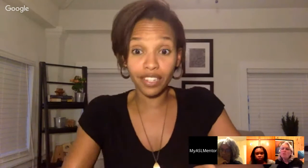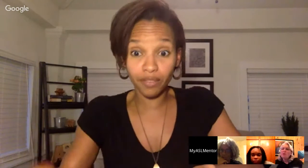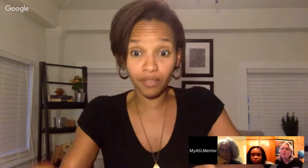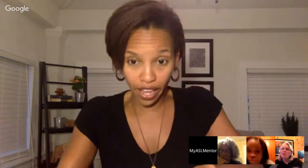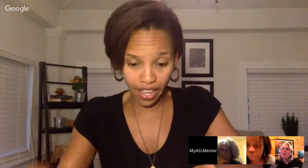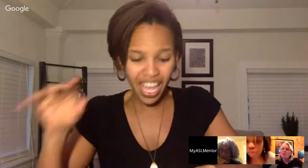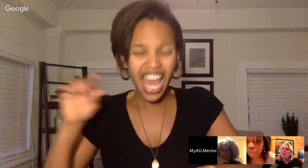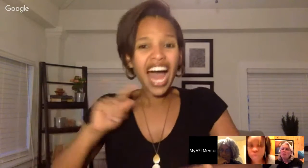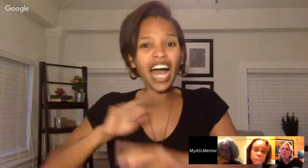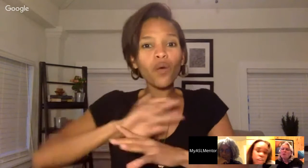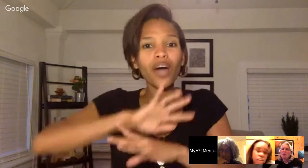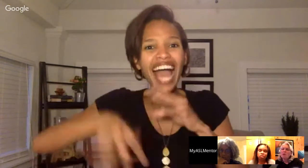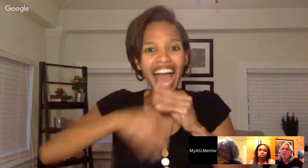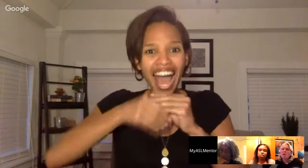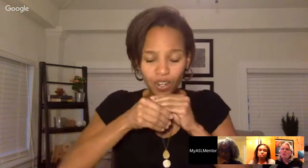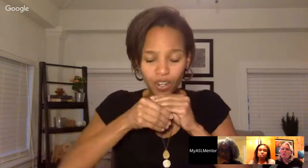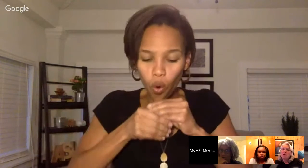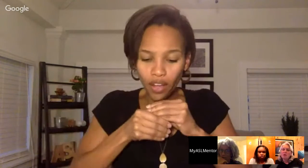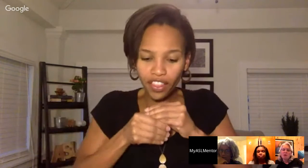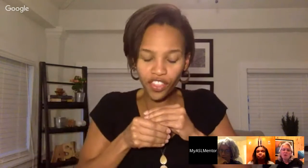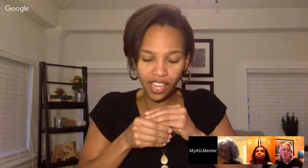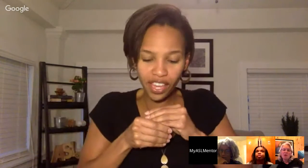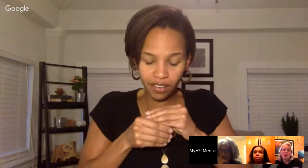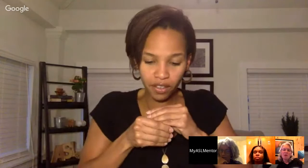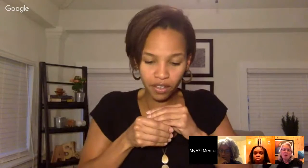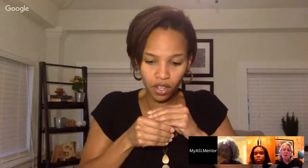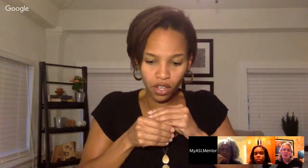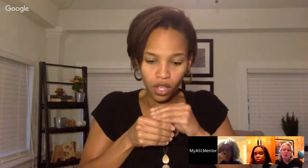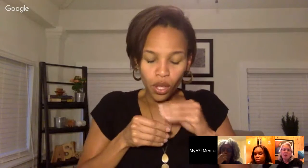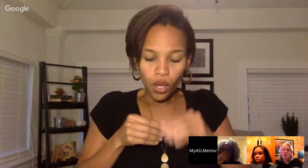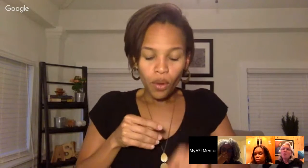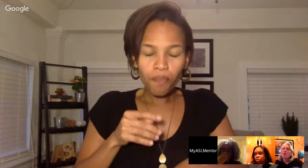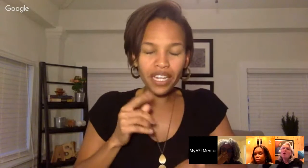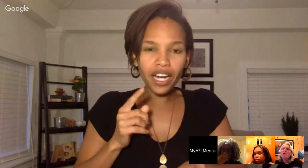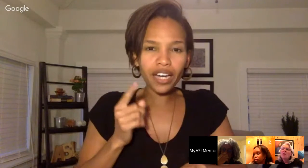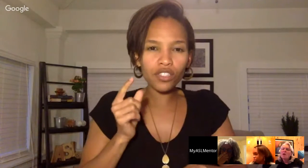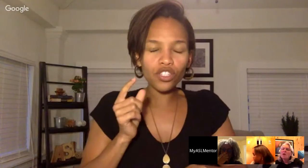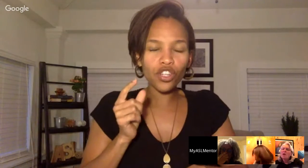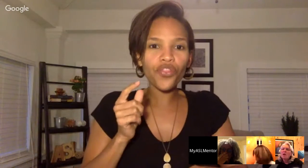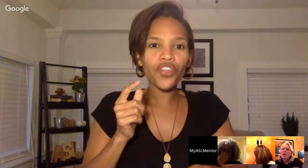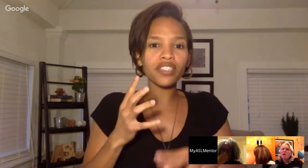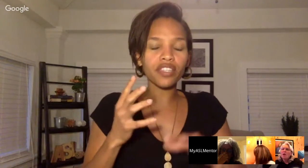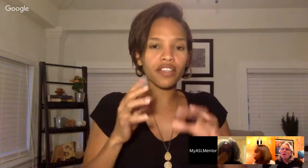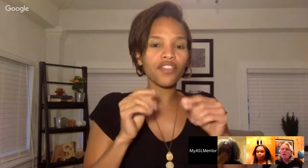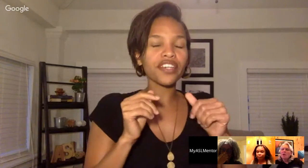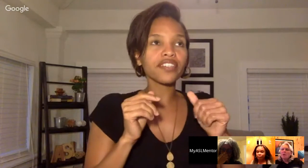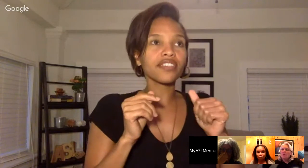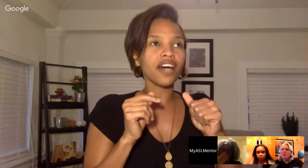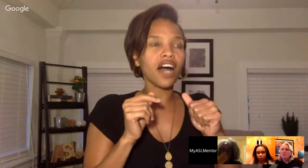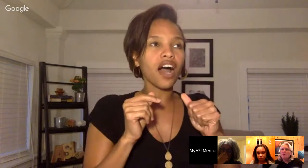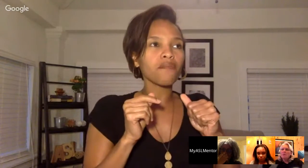spirituality, okay? I want to add one thing, because